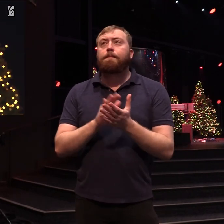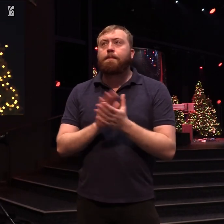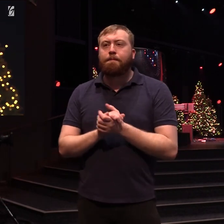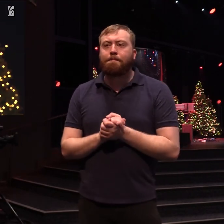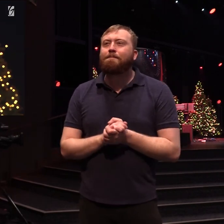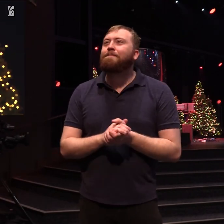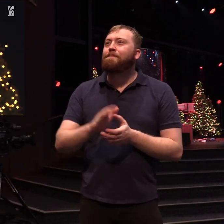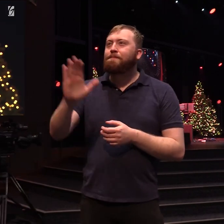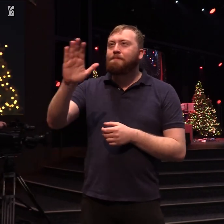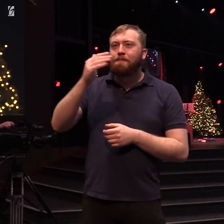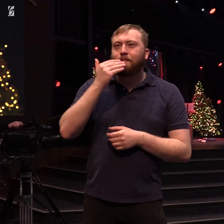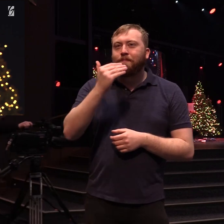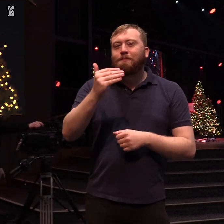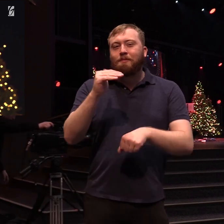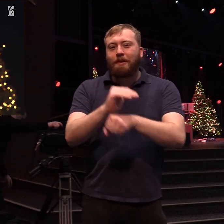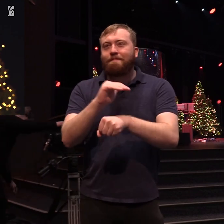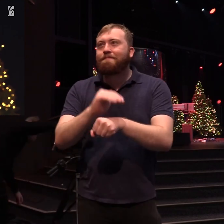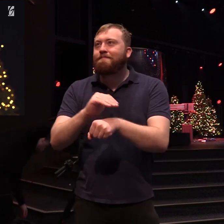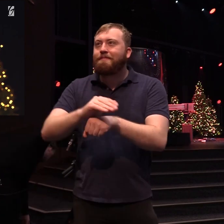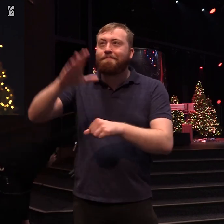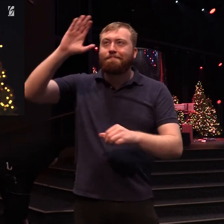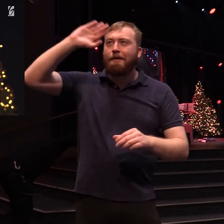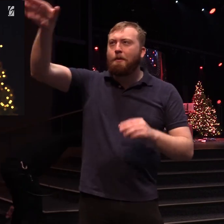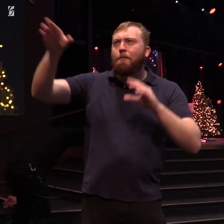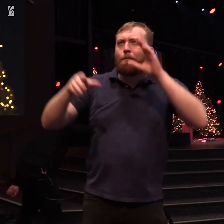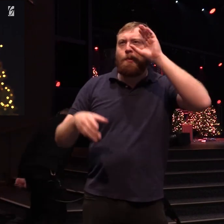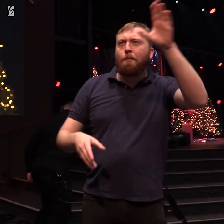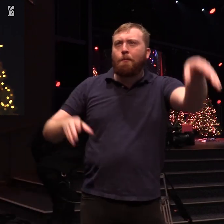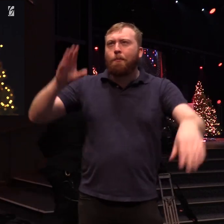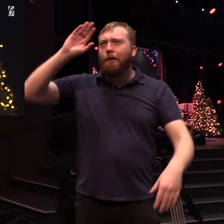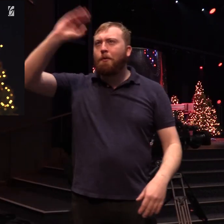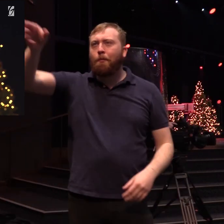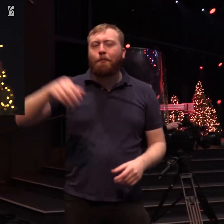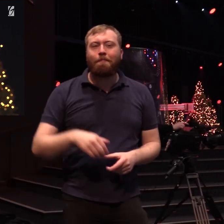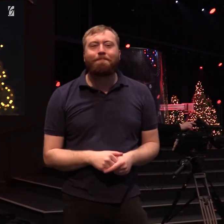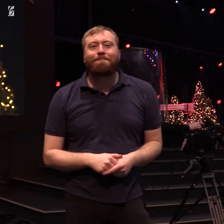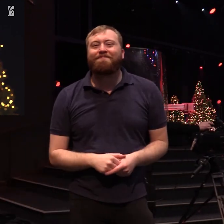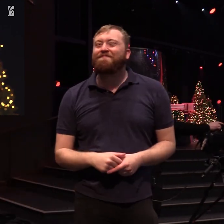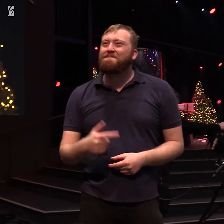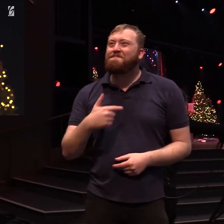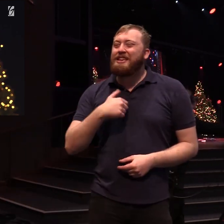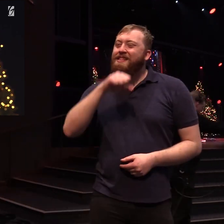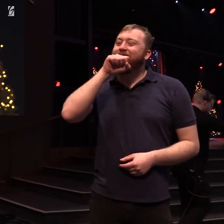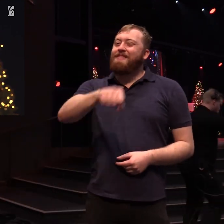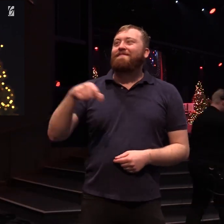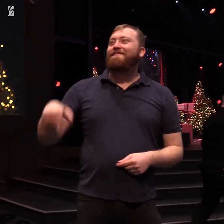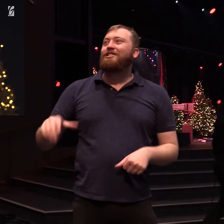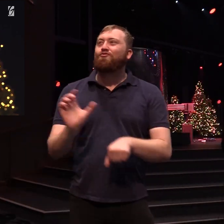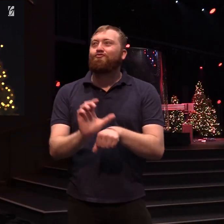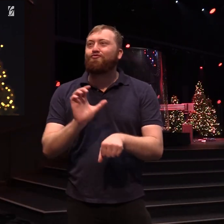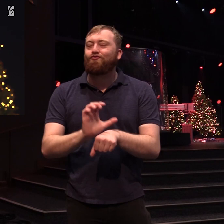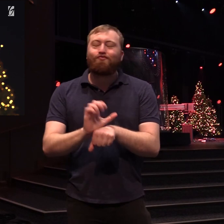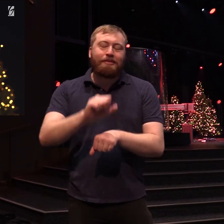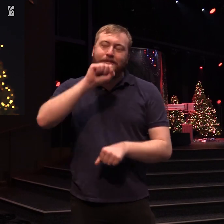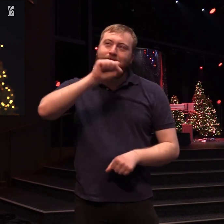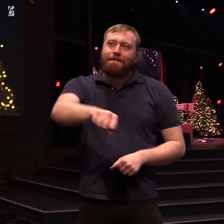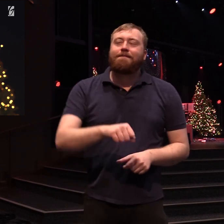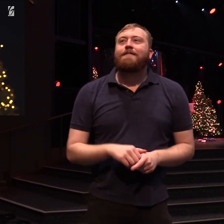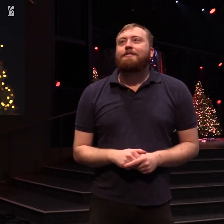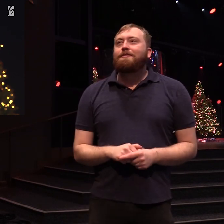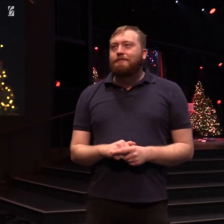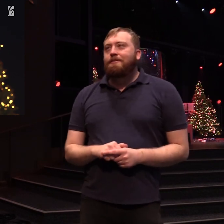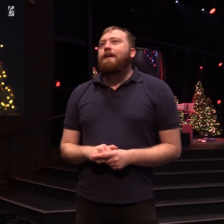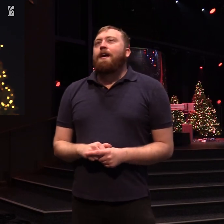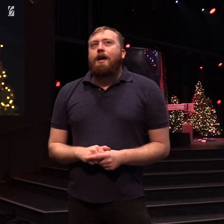Well, good evening. Hello, everybody. I love this church. I love this